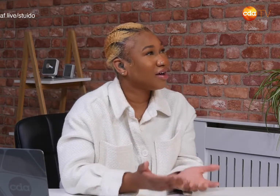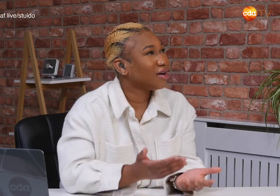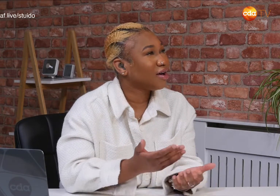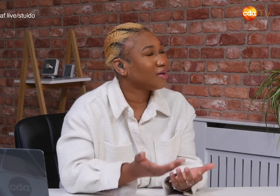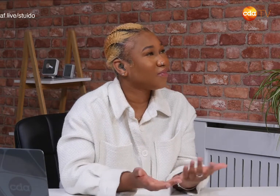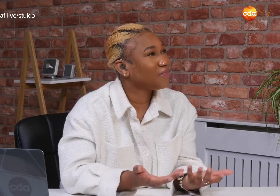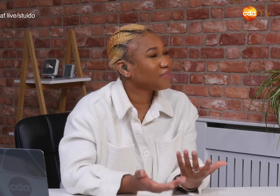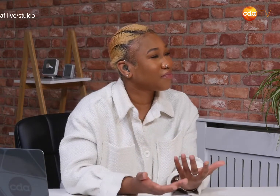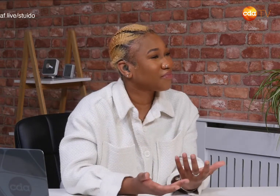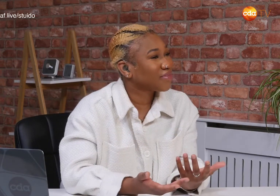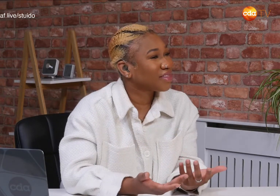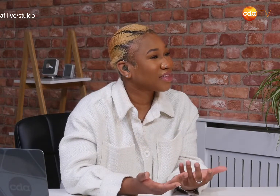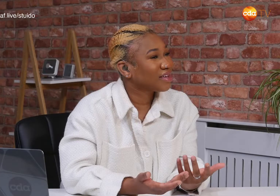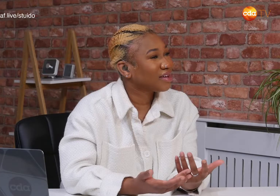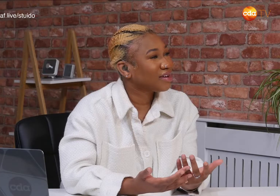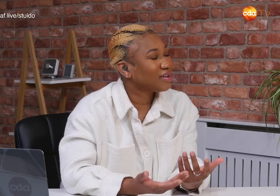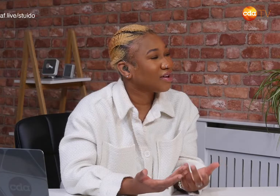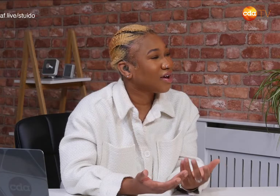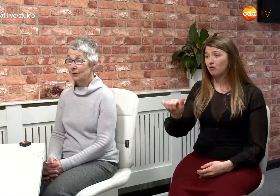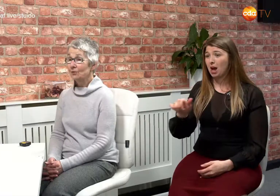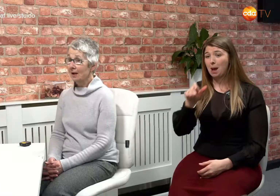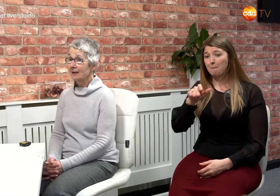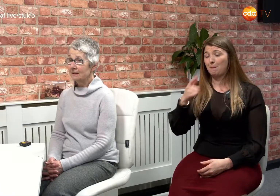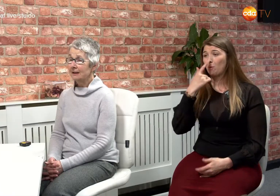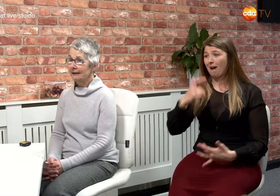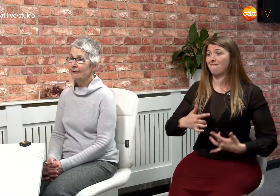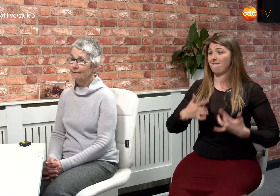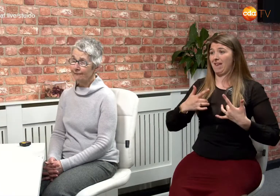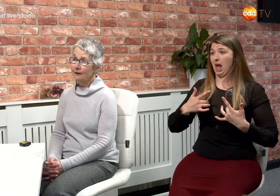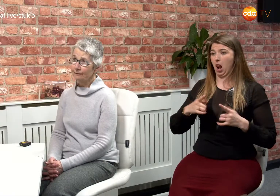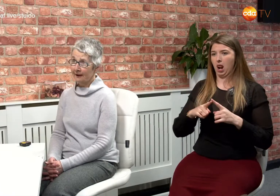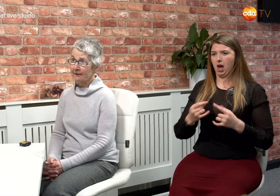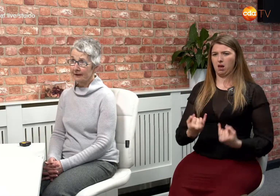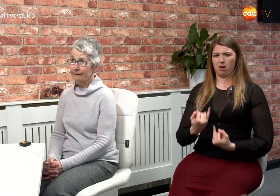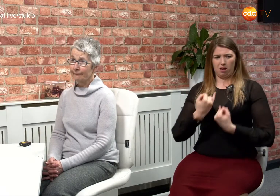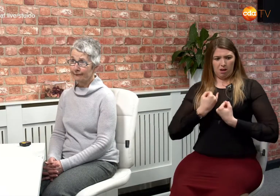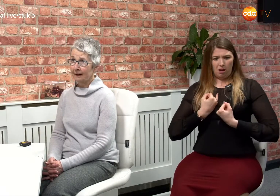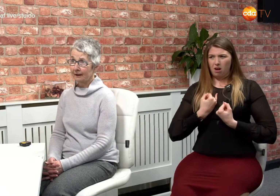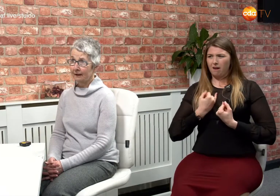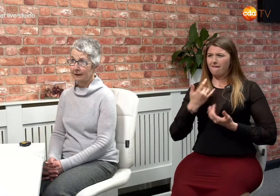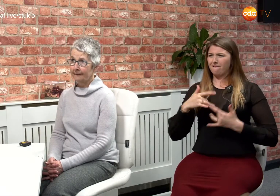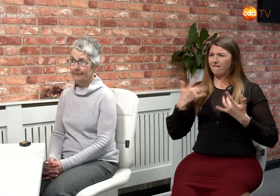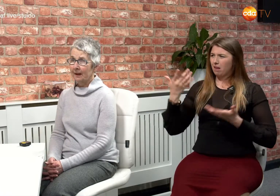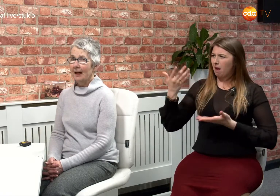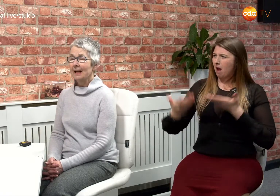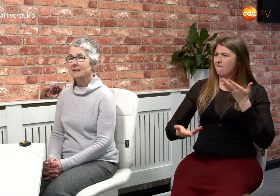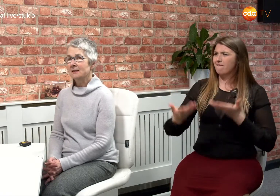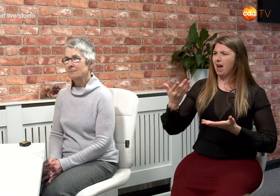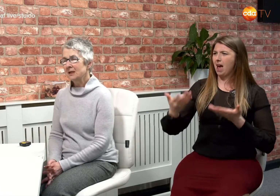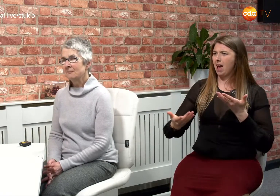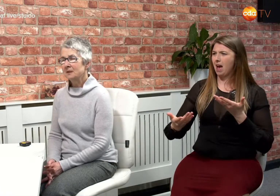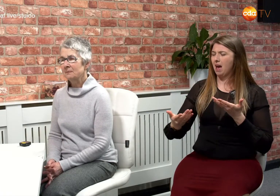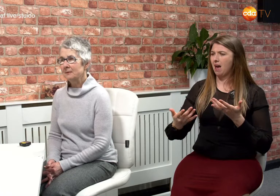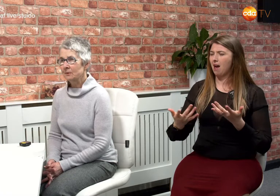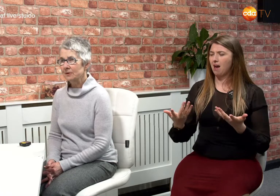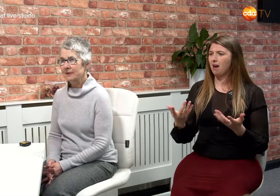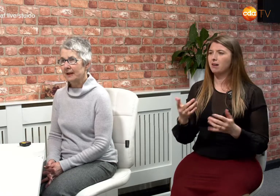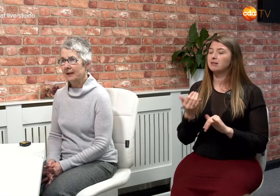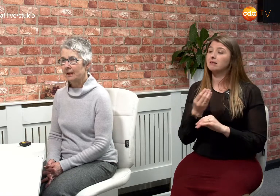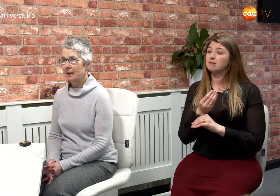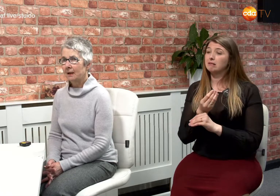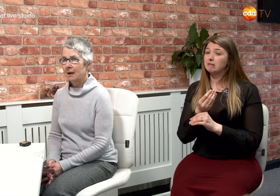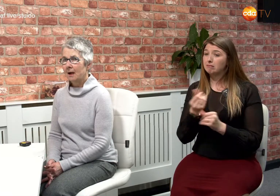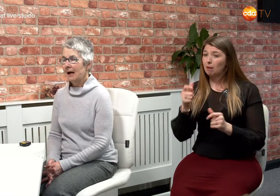life. Yes, you're right. You're right. It can feel very unfair. And sometimes